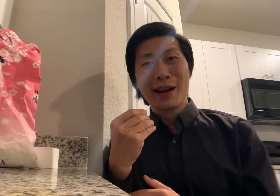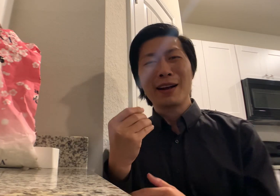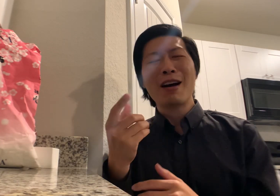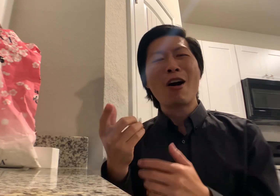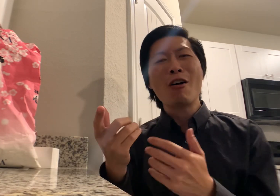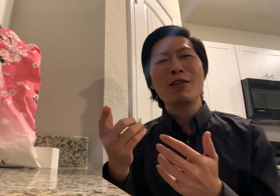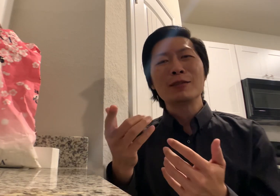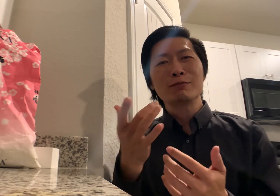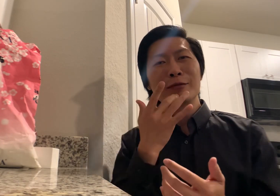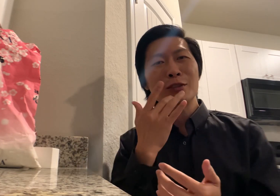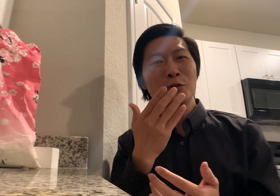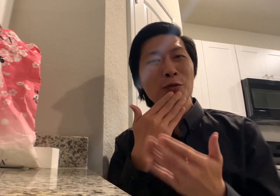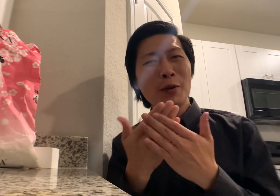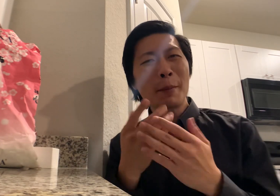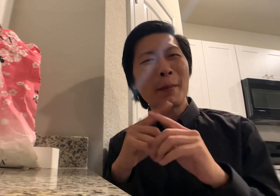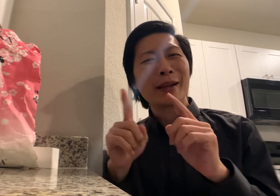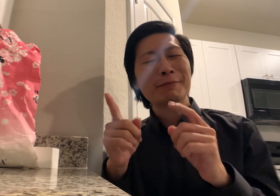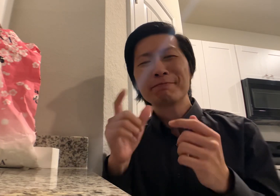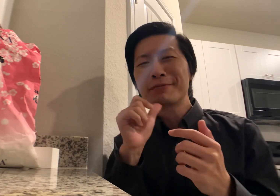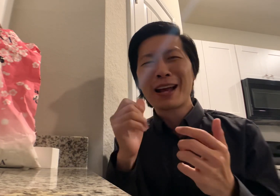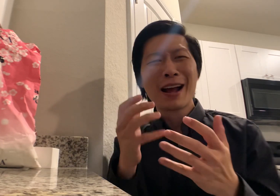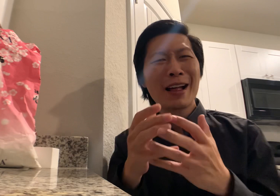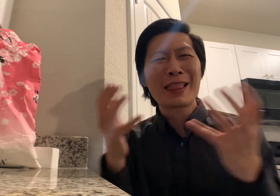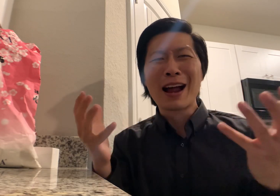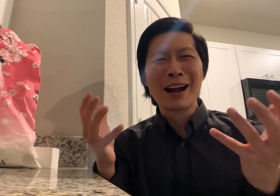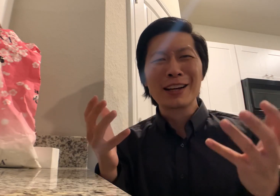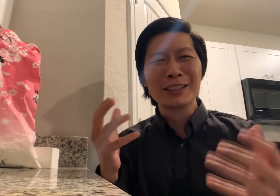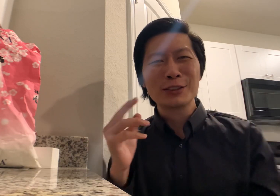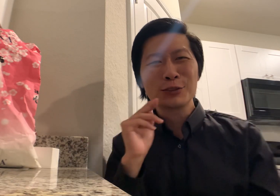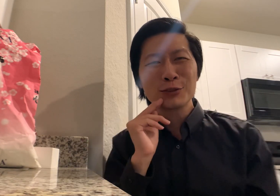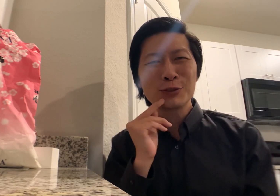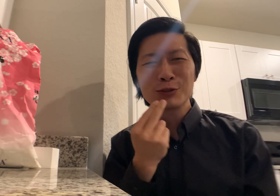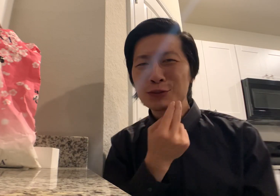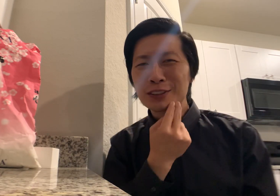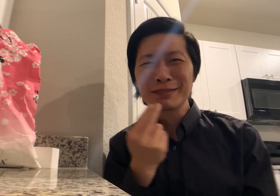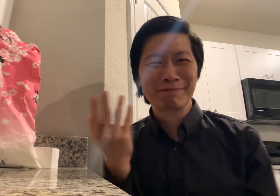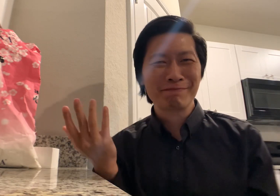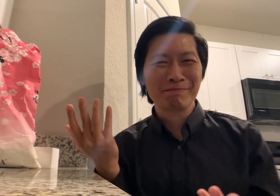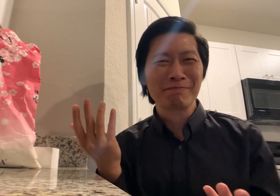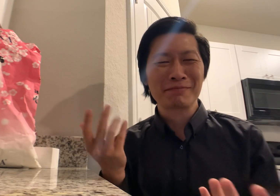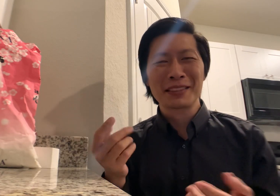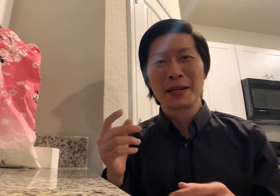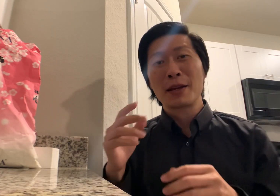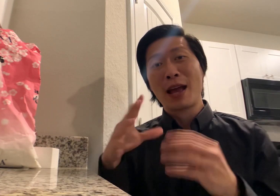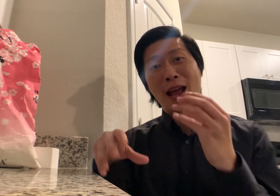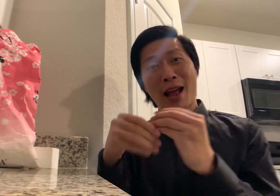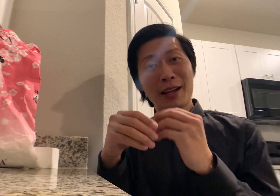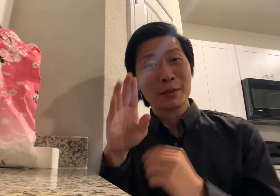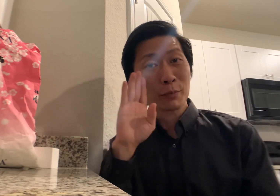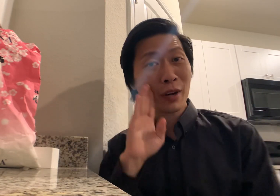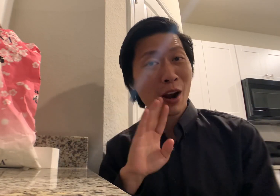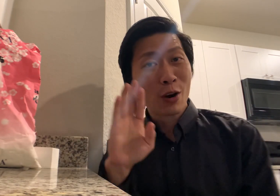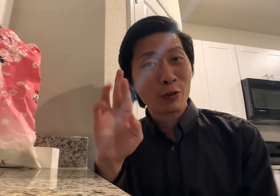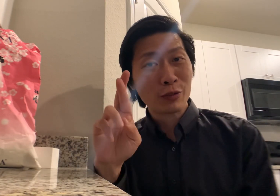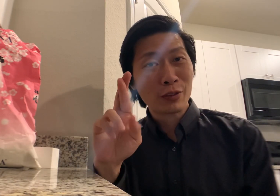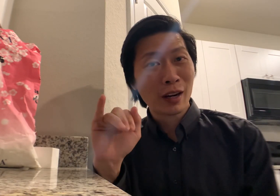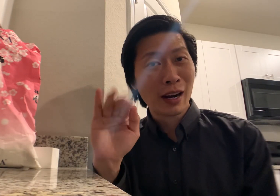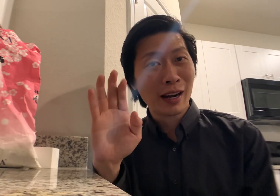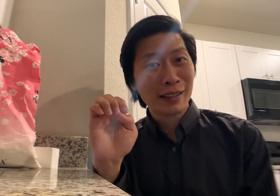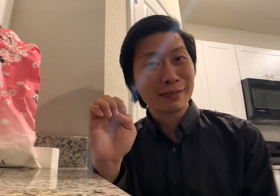if we only cook white rice, which tastes good, by the way, unfortunately it does not have a lot of nutrition. And